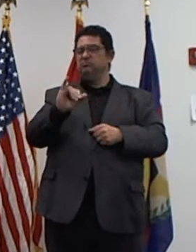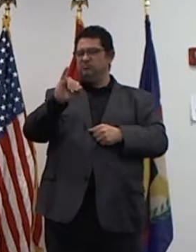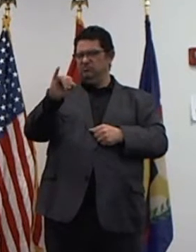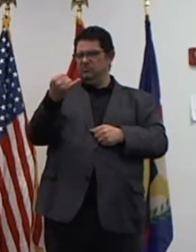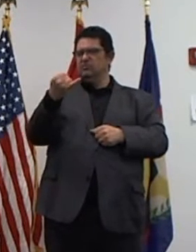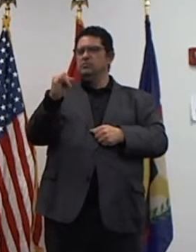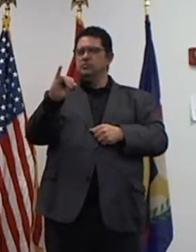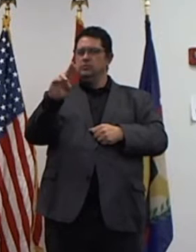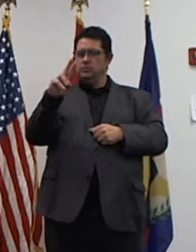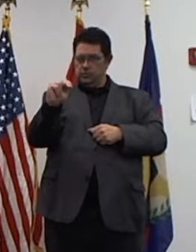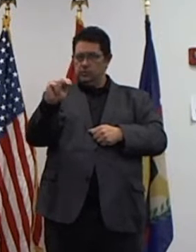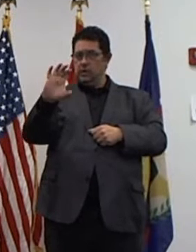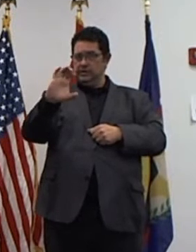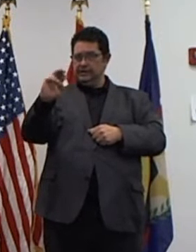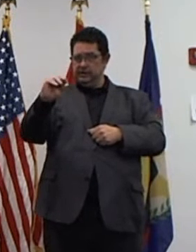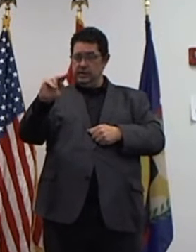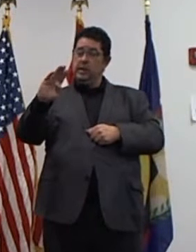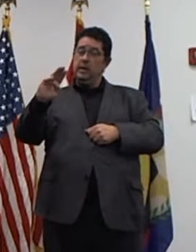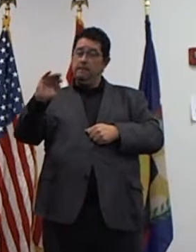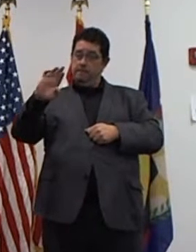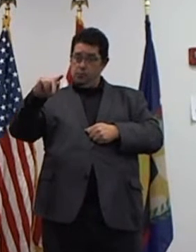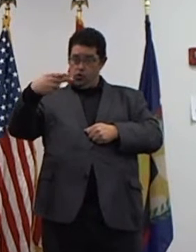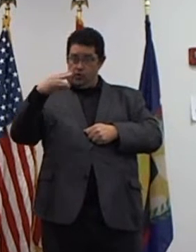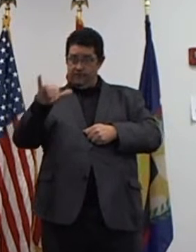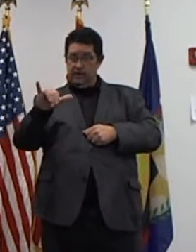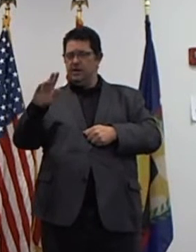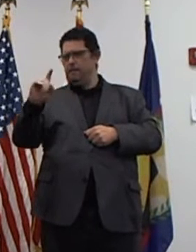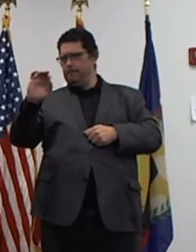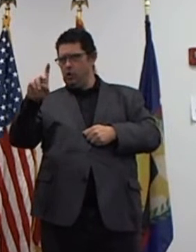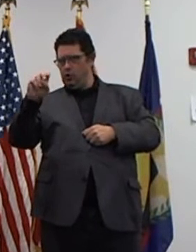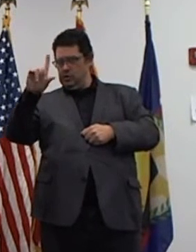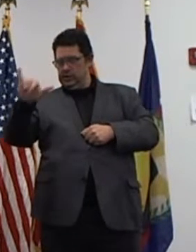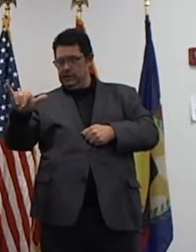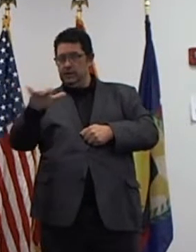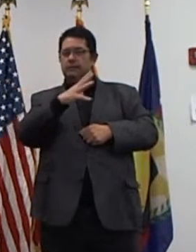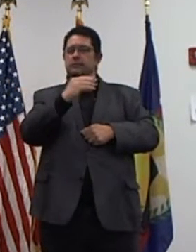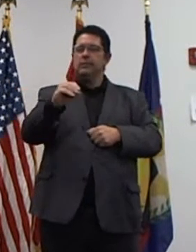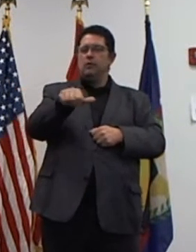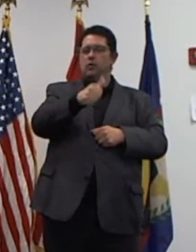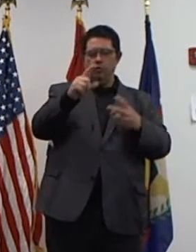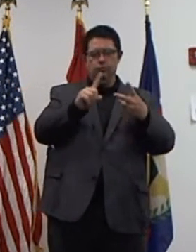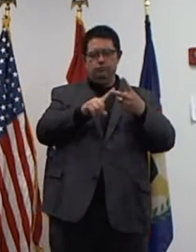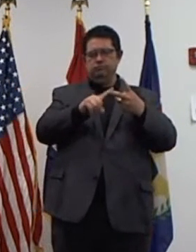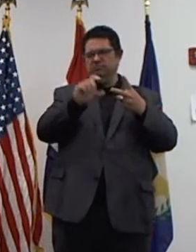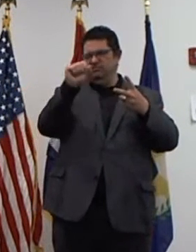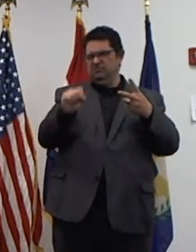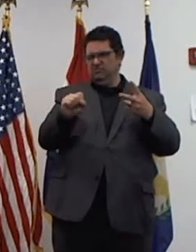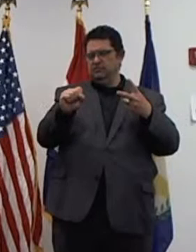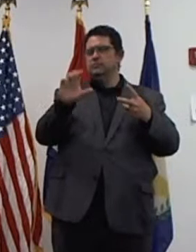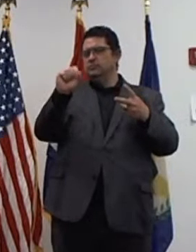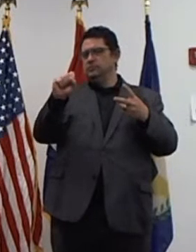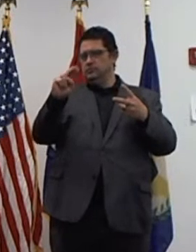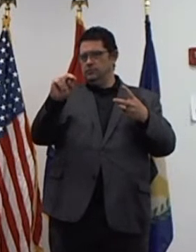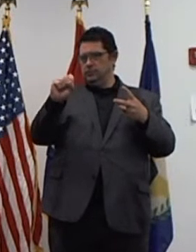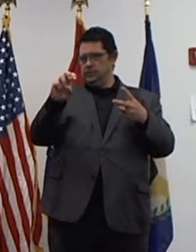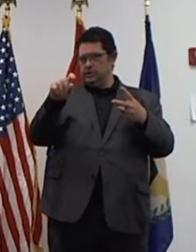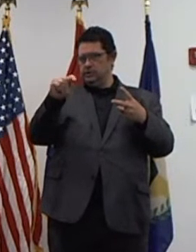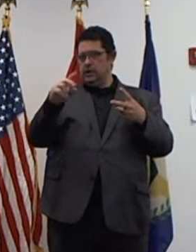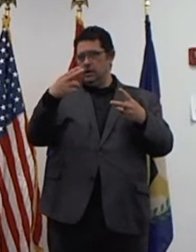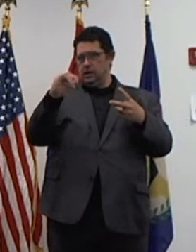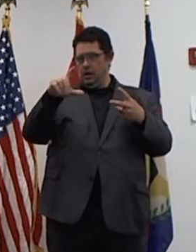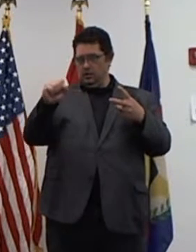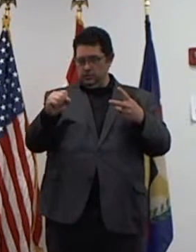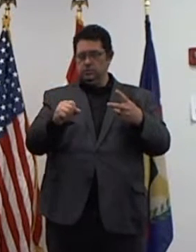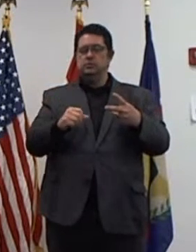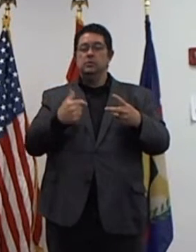the John C. Murphy Center in Berkeley and the South County Center in Sunset Hills. We are offering expanded testing